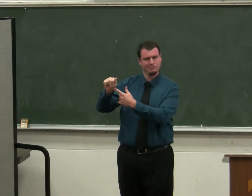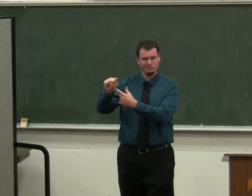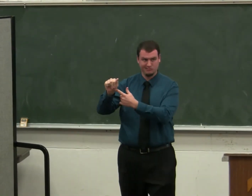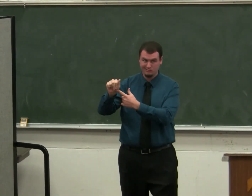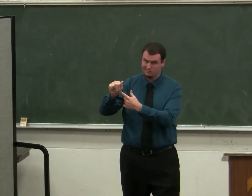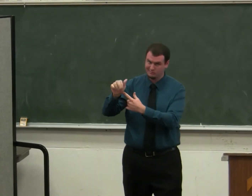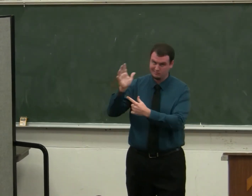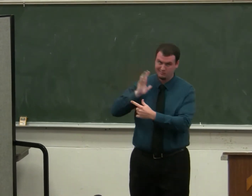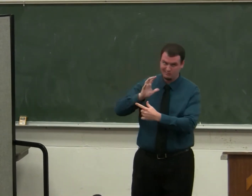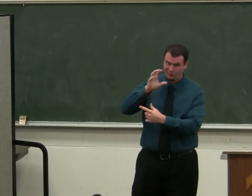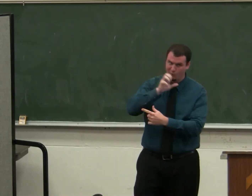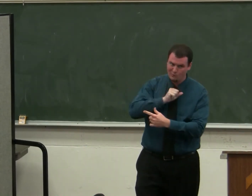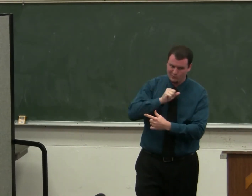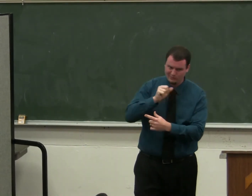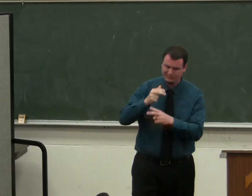and Sapphira.